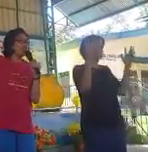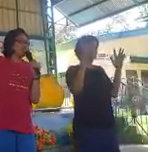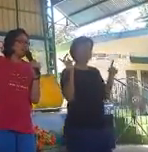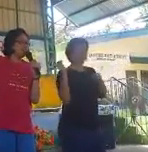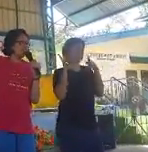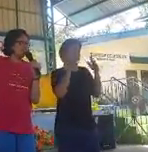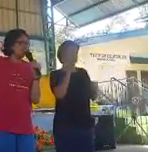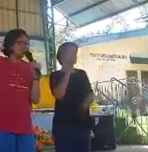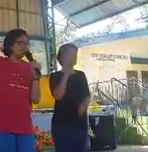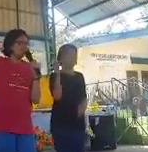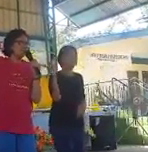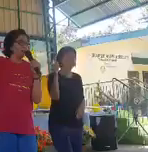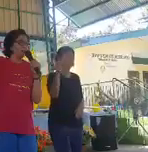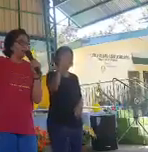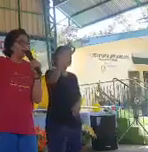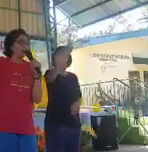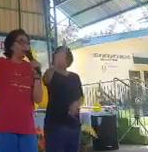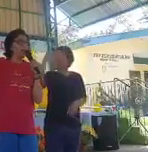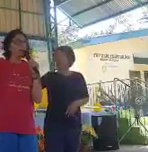RGLIOLEO.